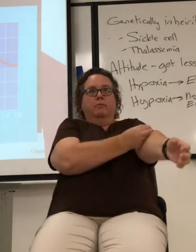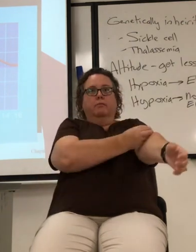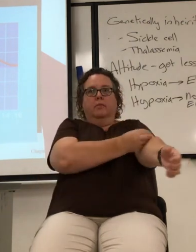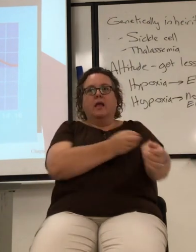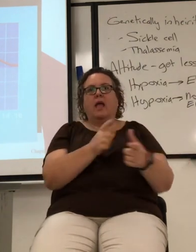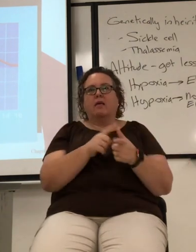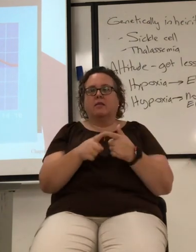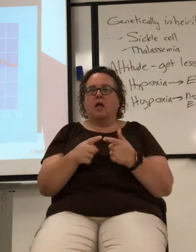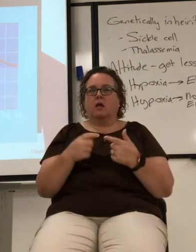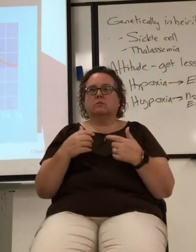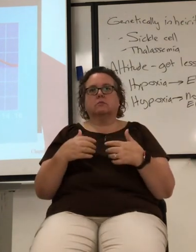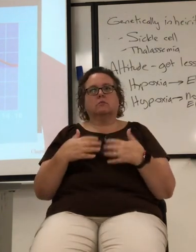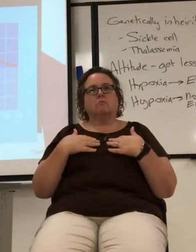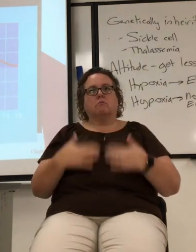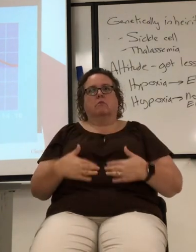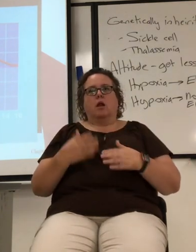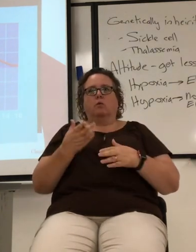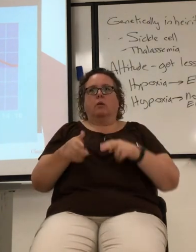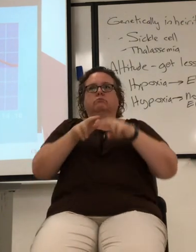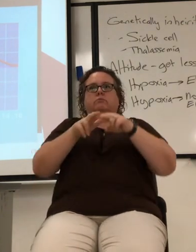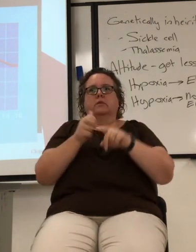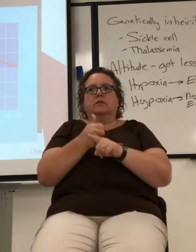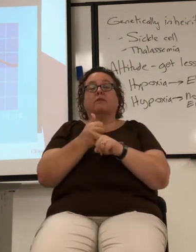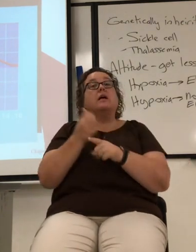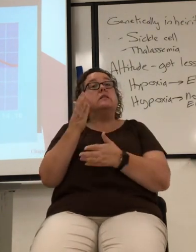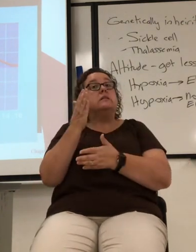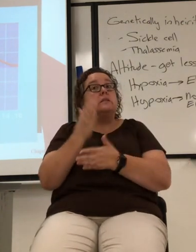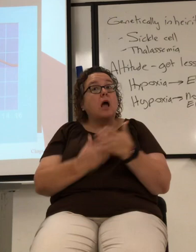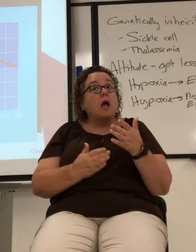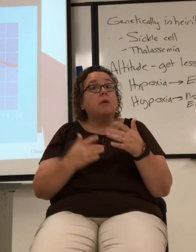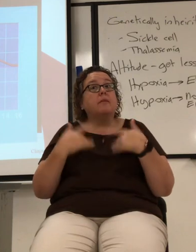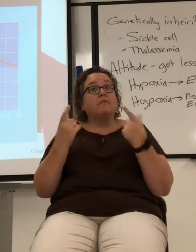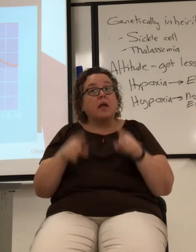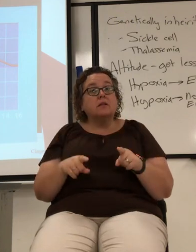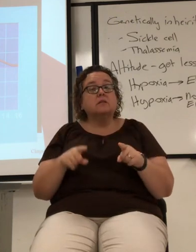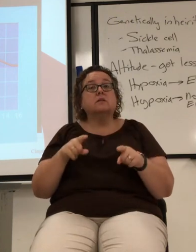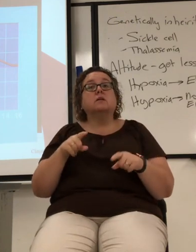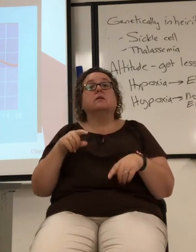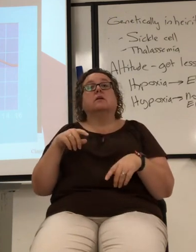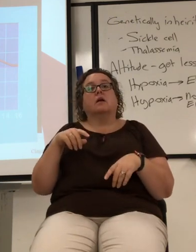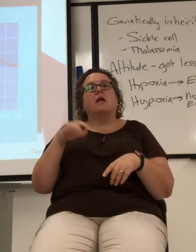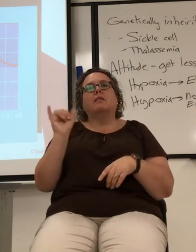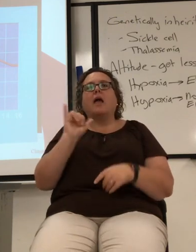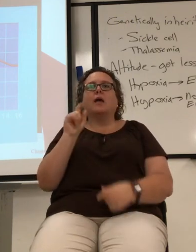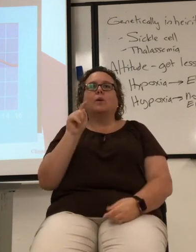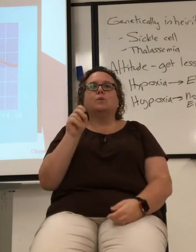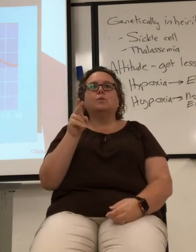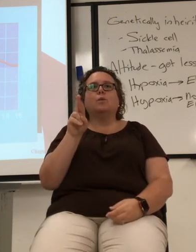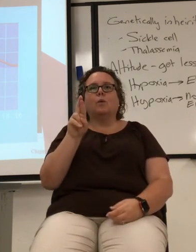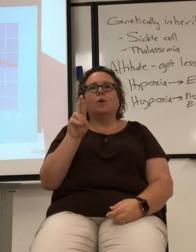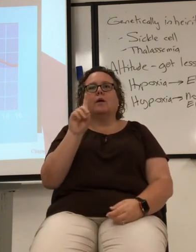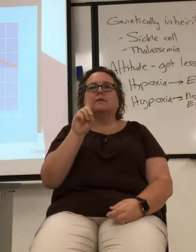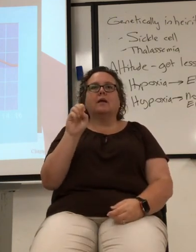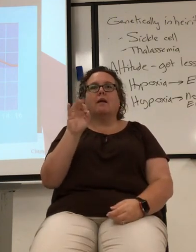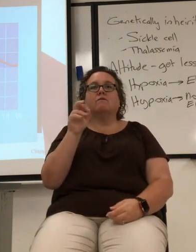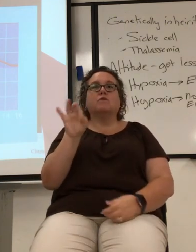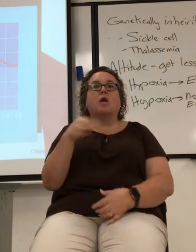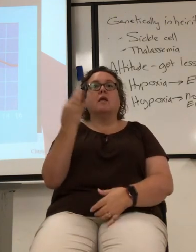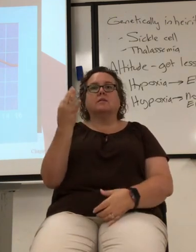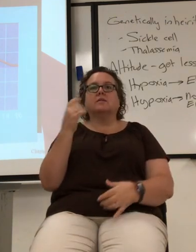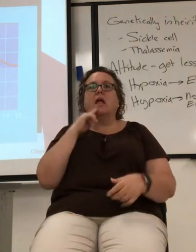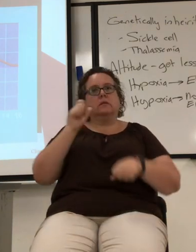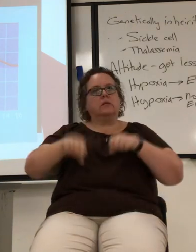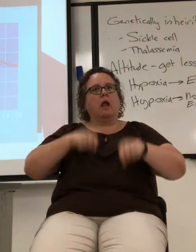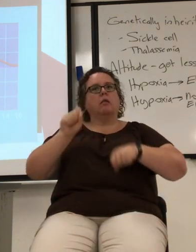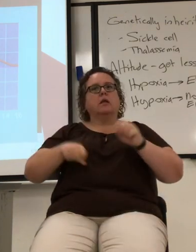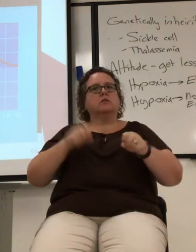Okay. Now there are some events like the Tour de France. The cyclists are the most notorious for doing this. It's like, that thing